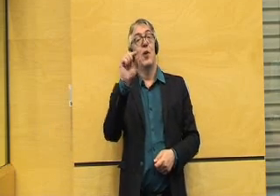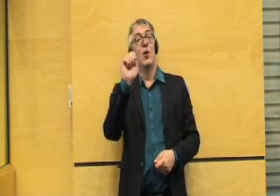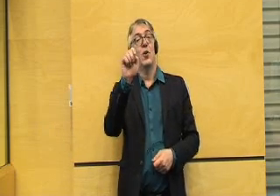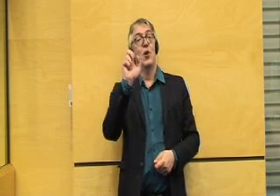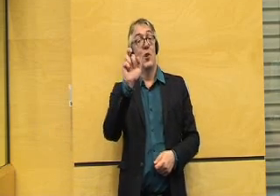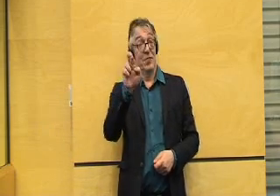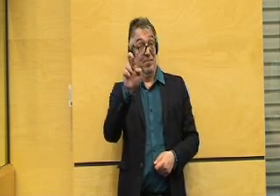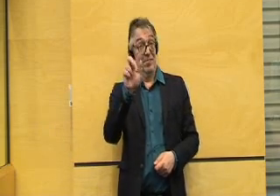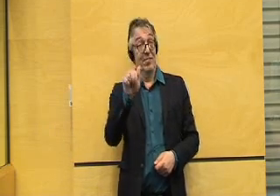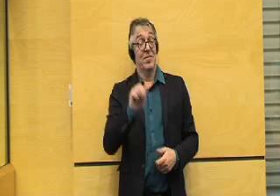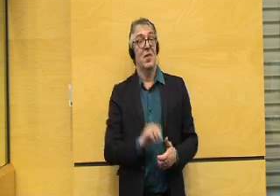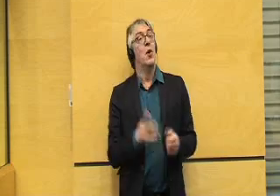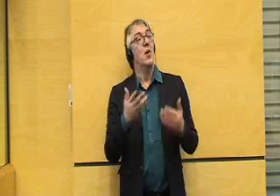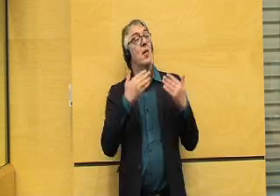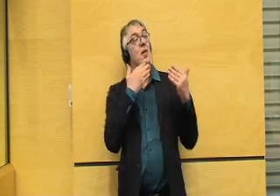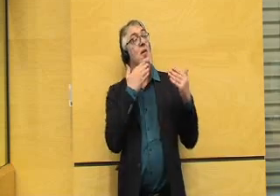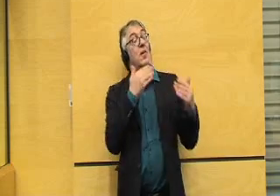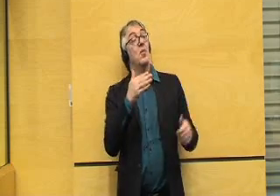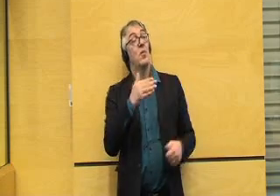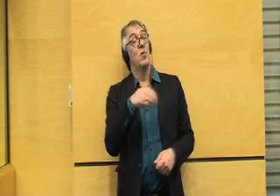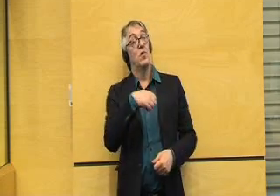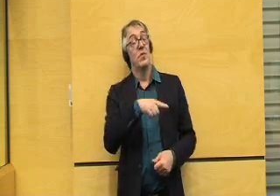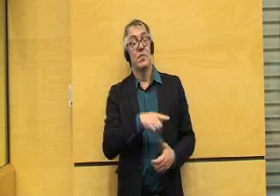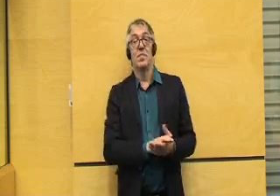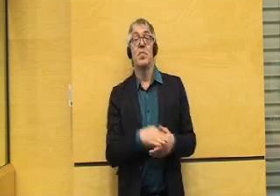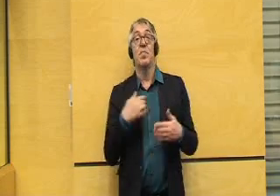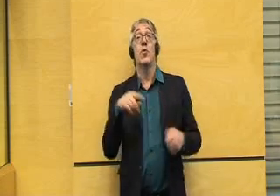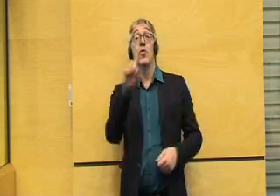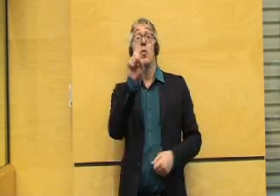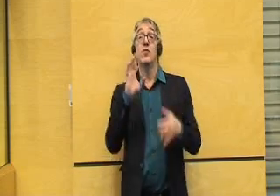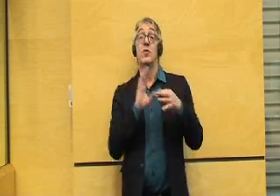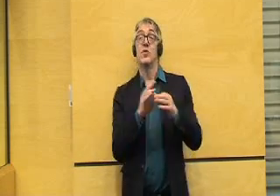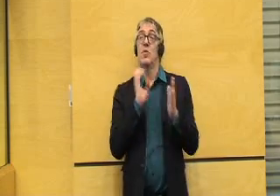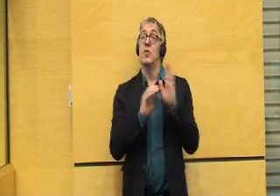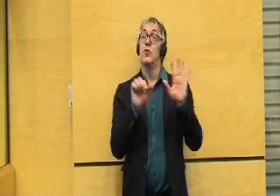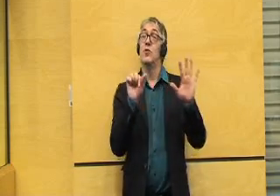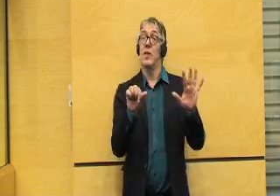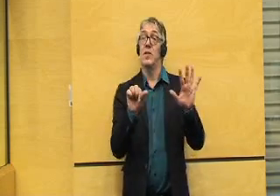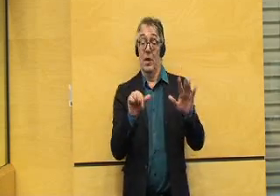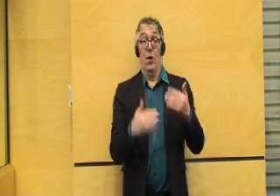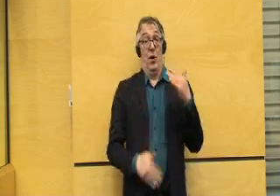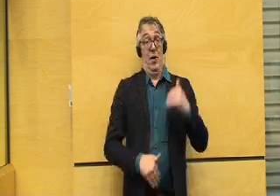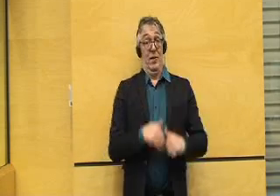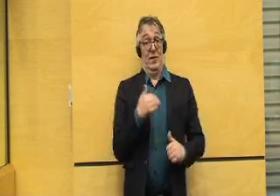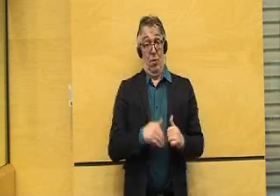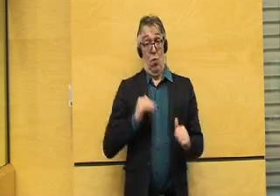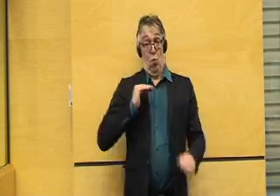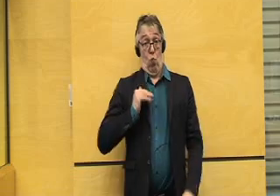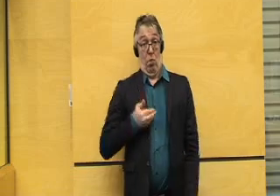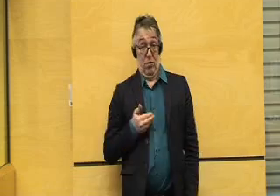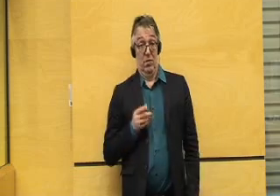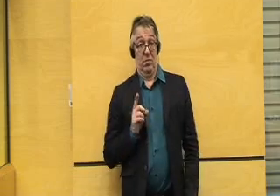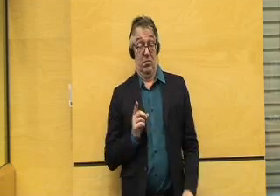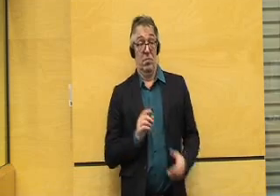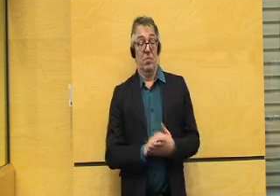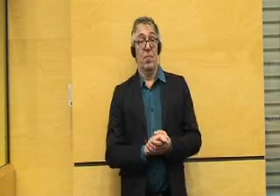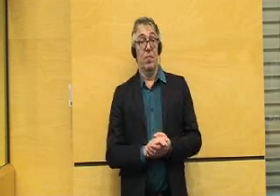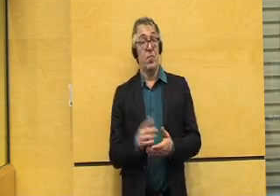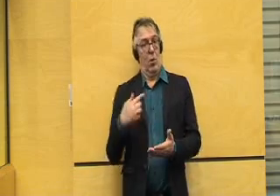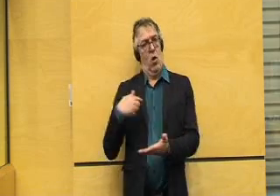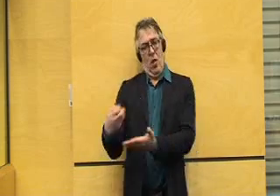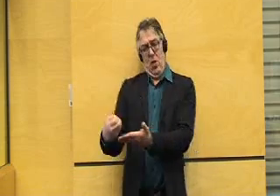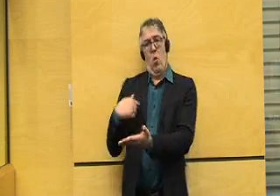My question relates to Article 6, disabled women. According to information available